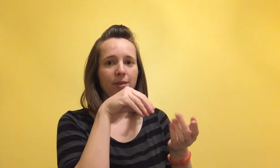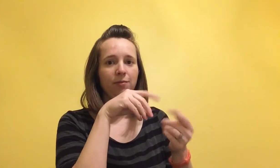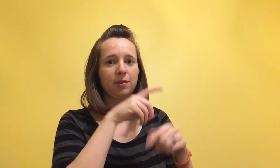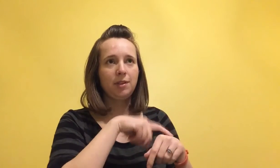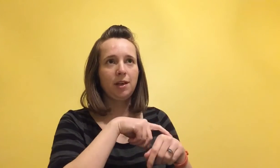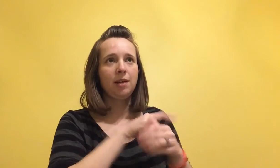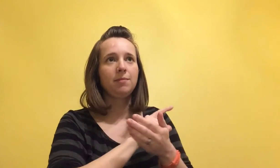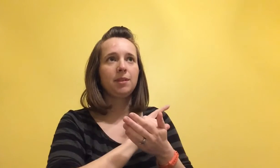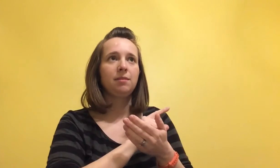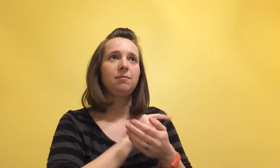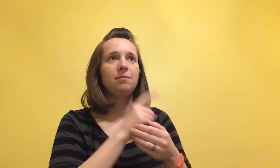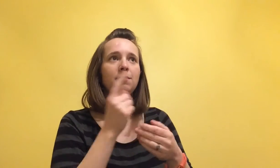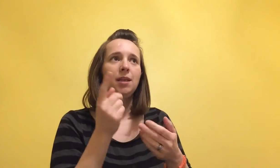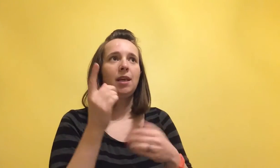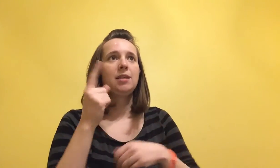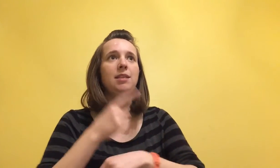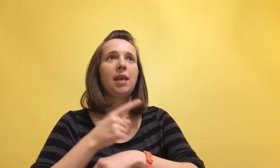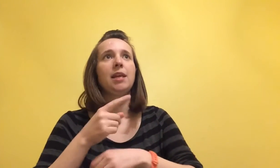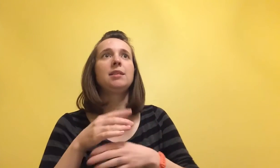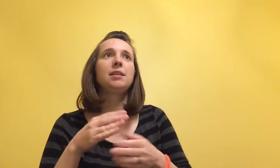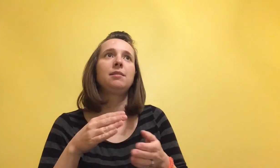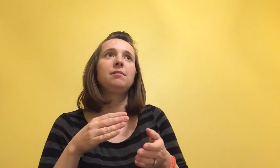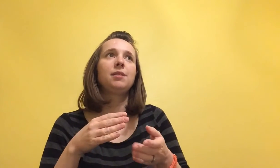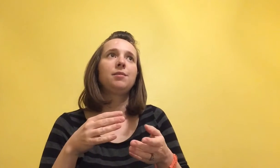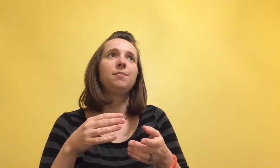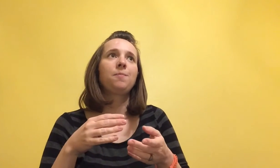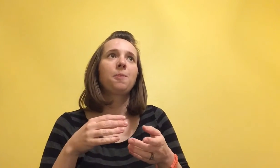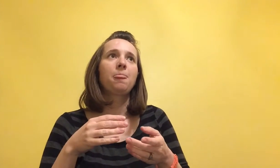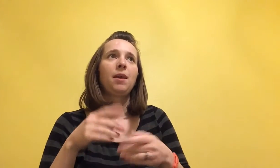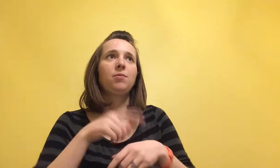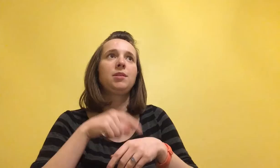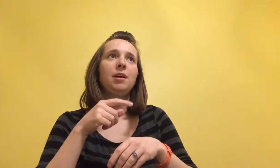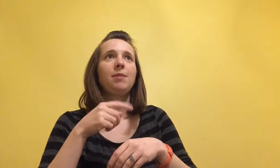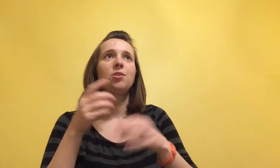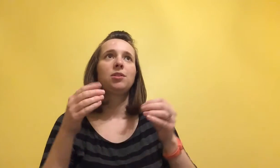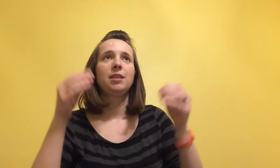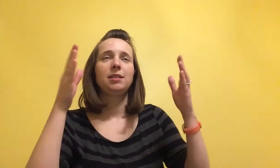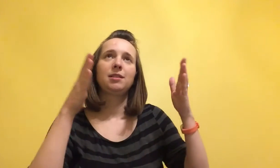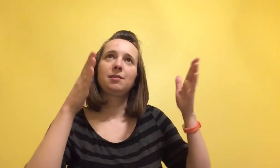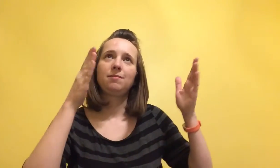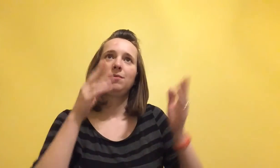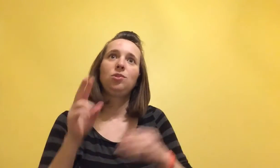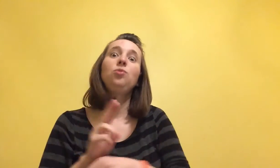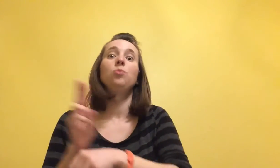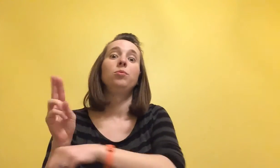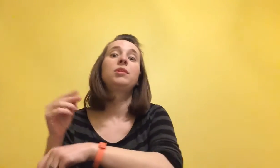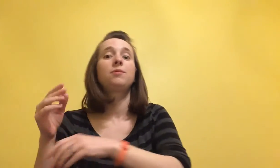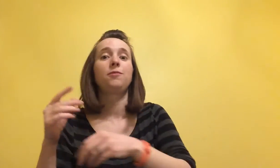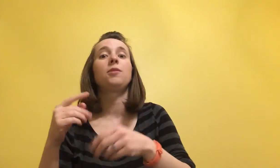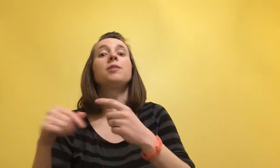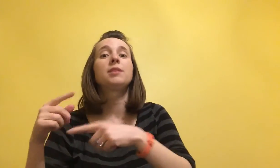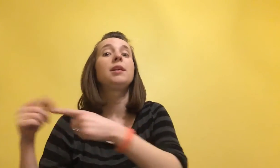different times and days and how time actually is used for